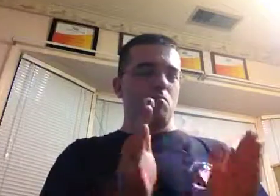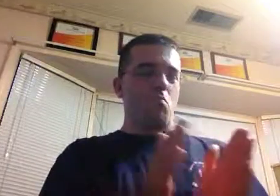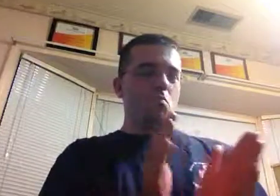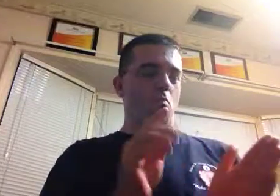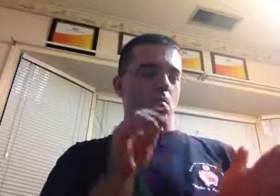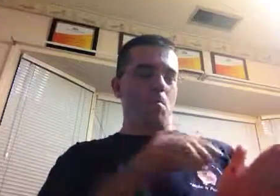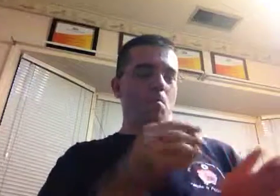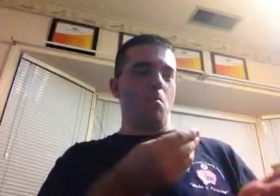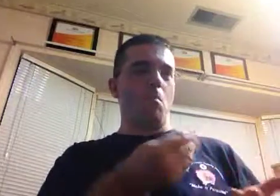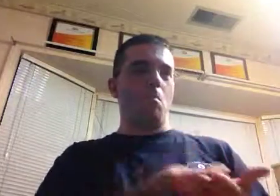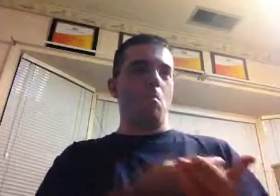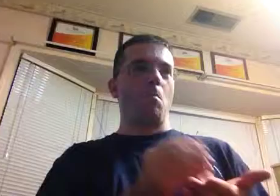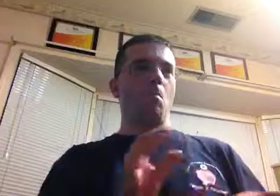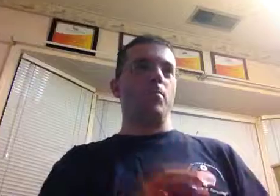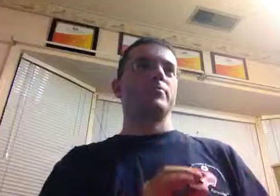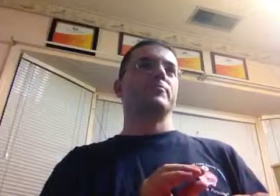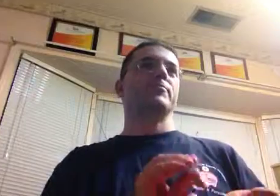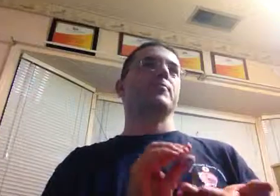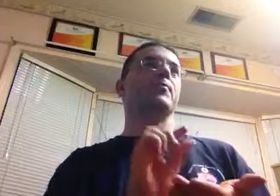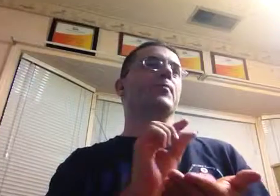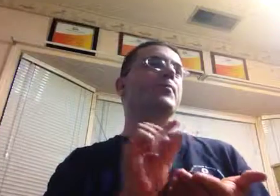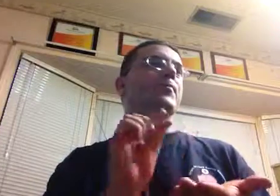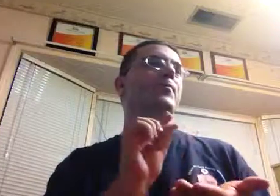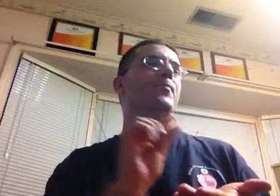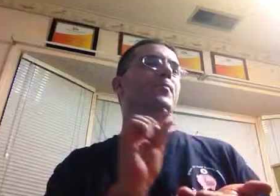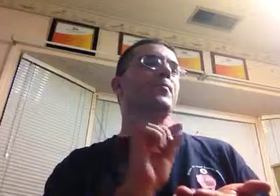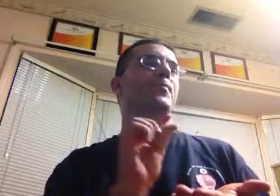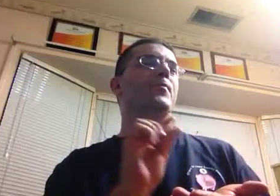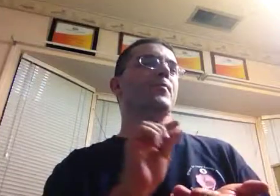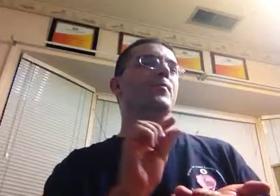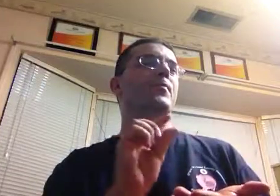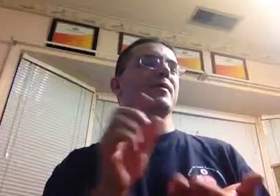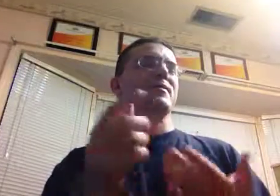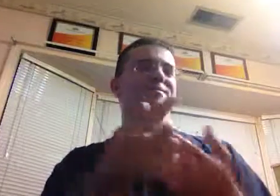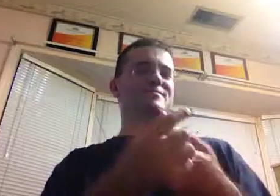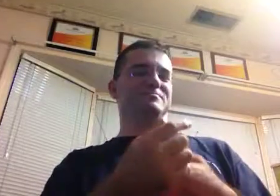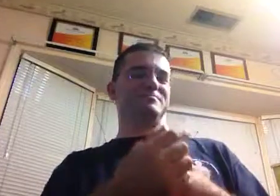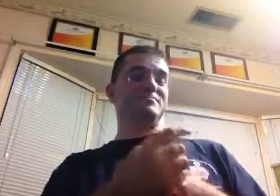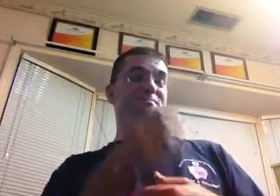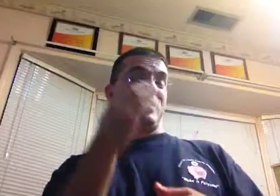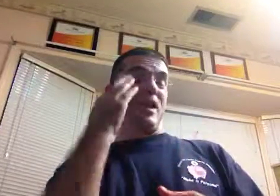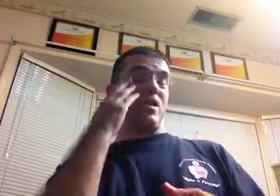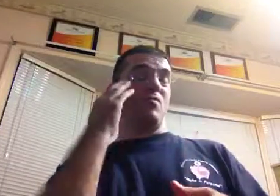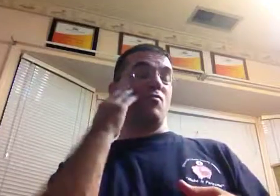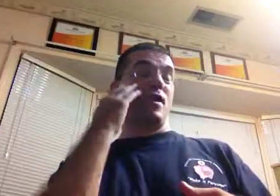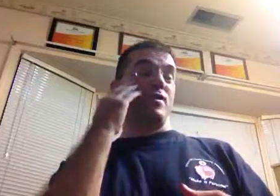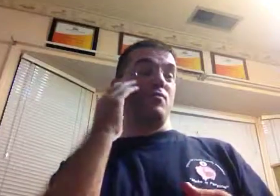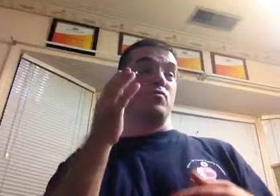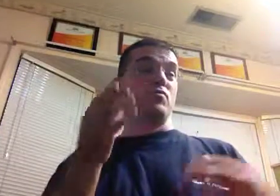through, there's almost some fear of doing something that's not safe. And I want you to put your hair in the wind and live